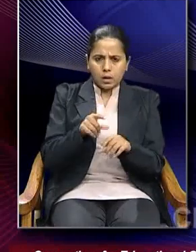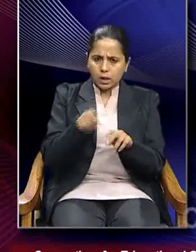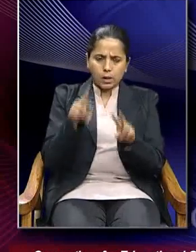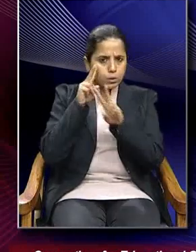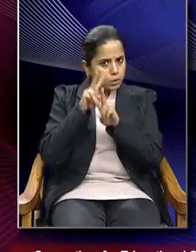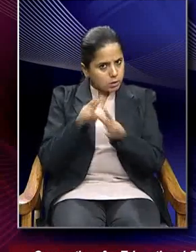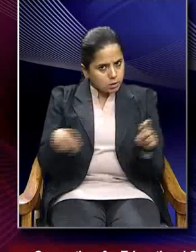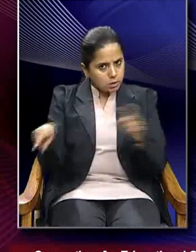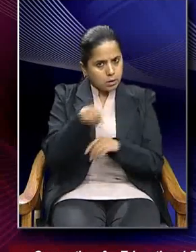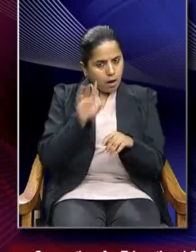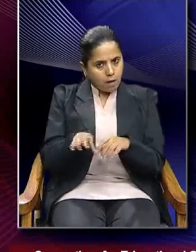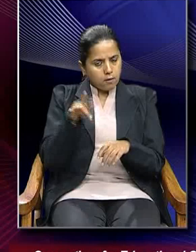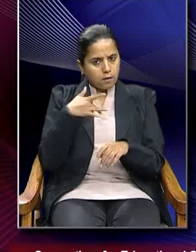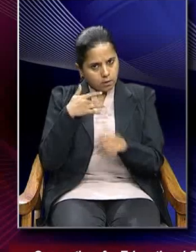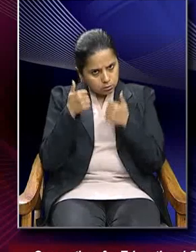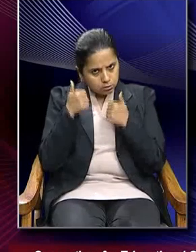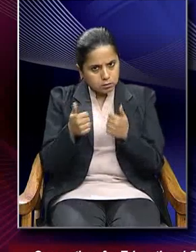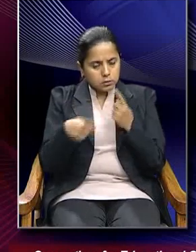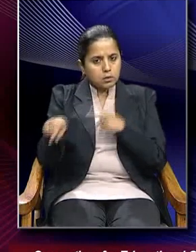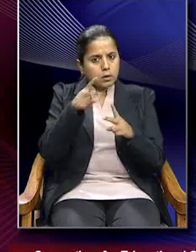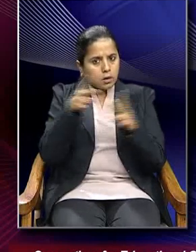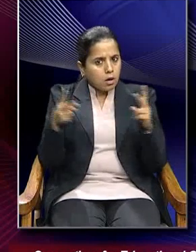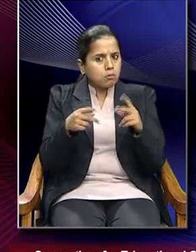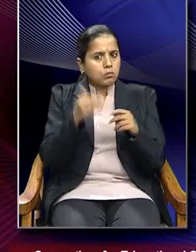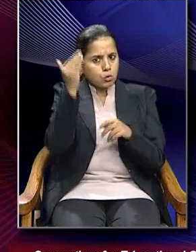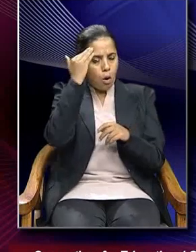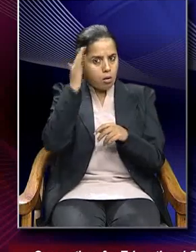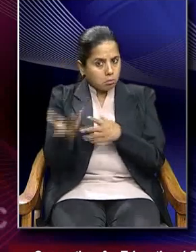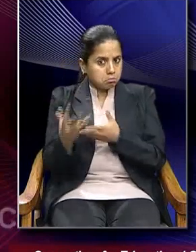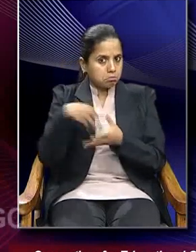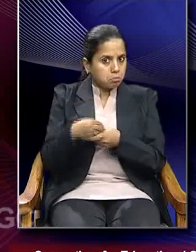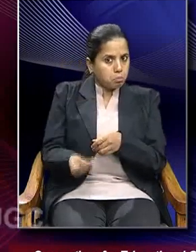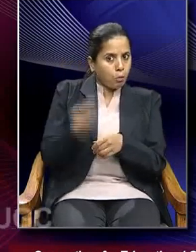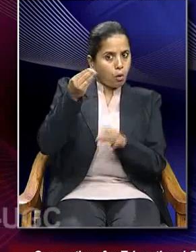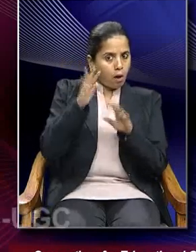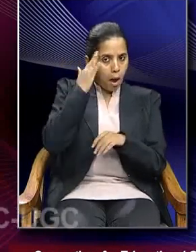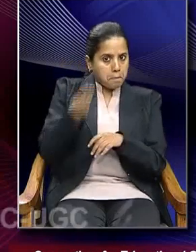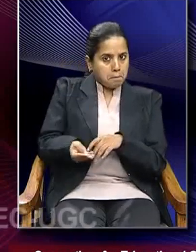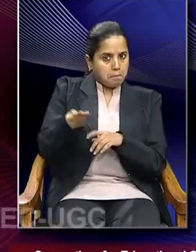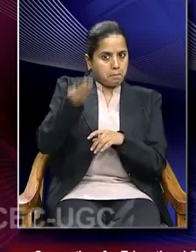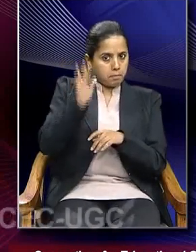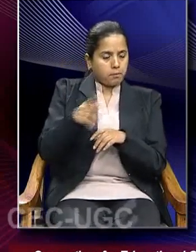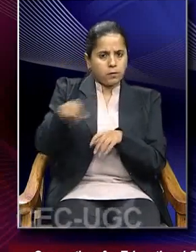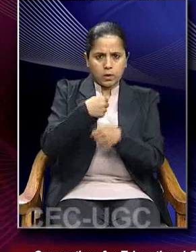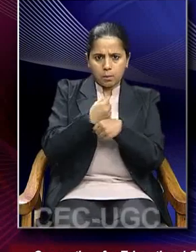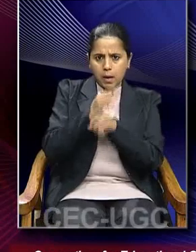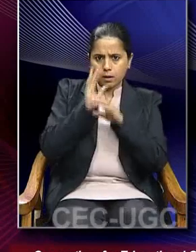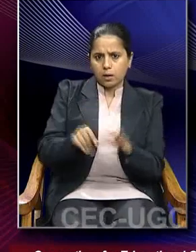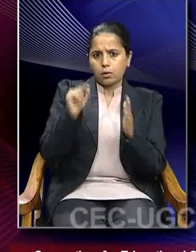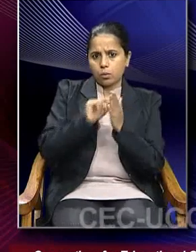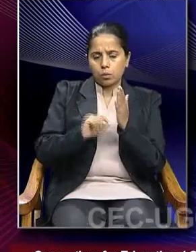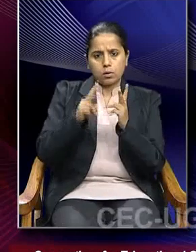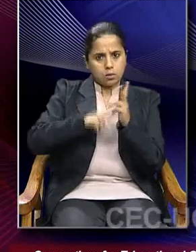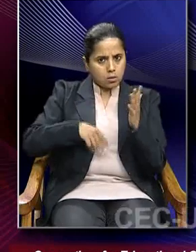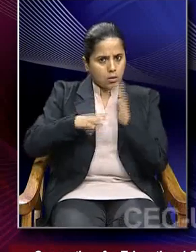research contributing to the construction of knowledge? It is critiquing the existing literature, or it